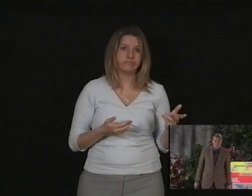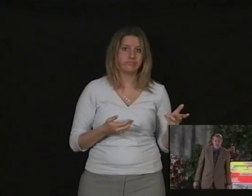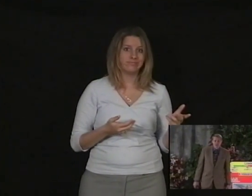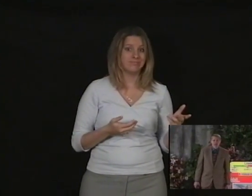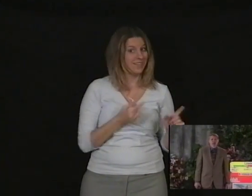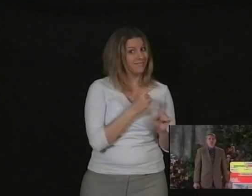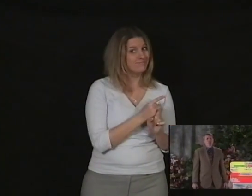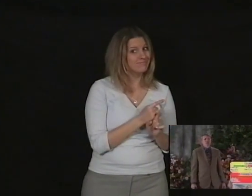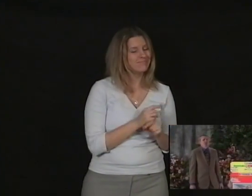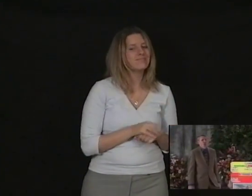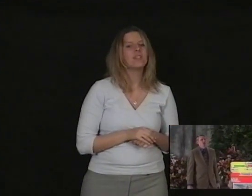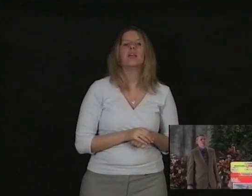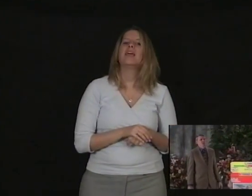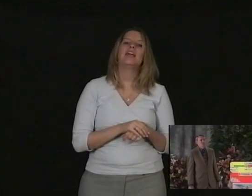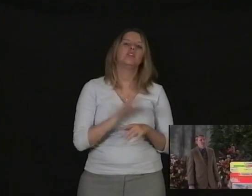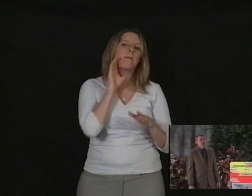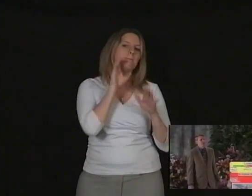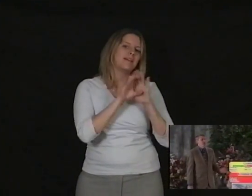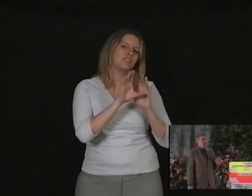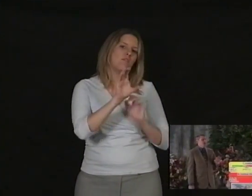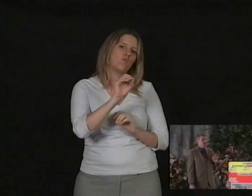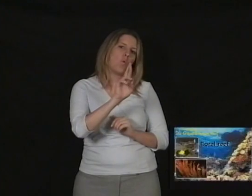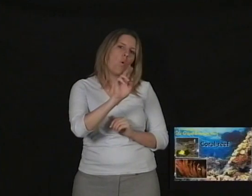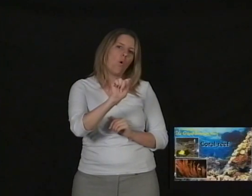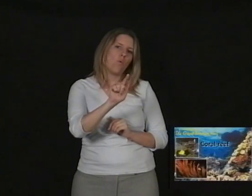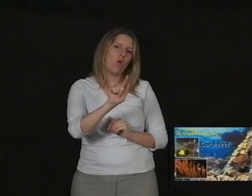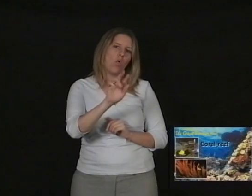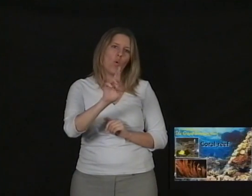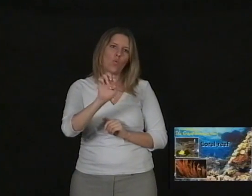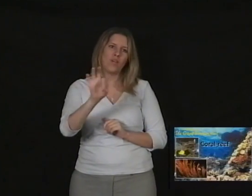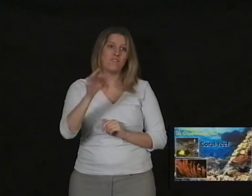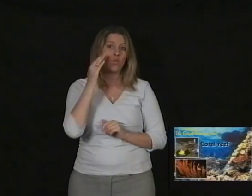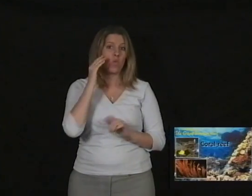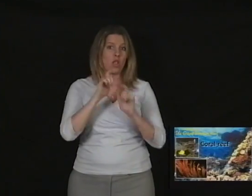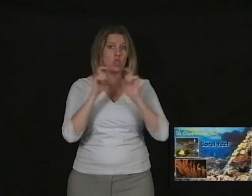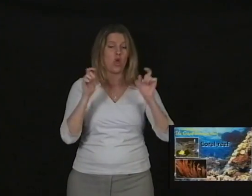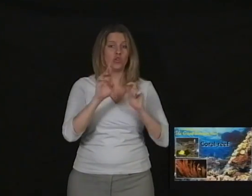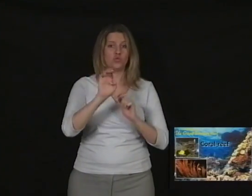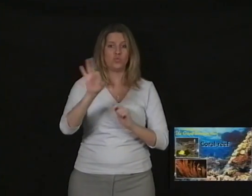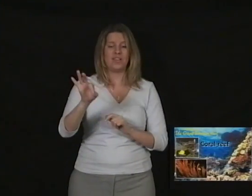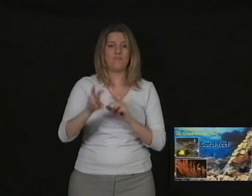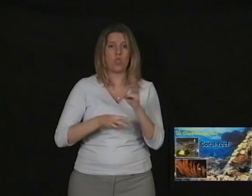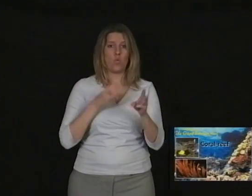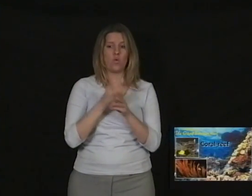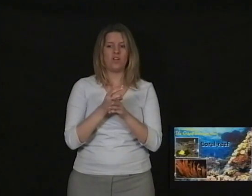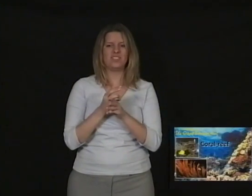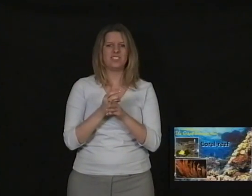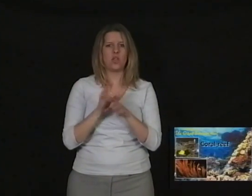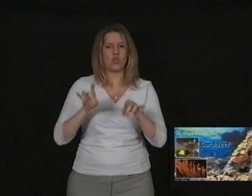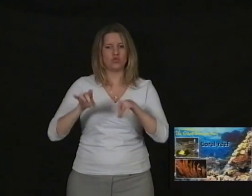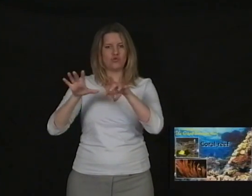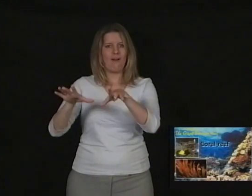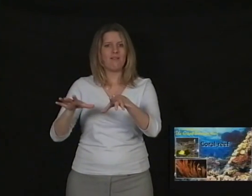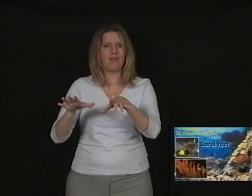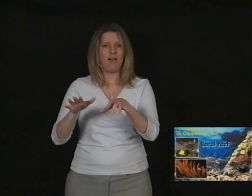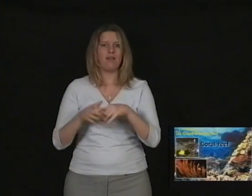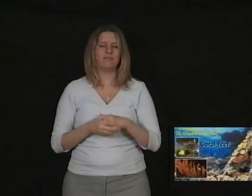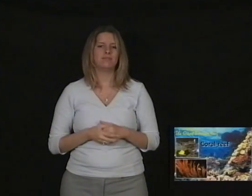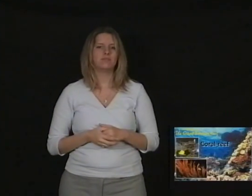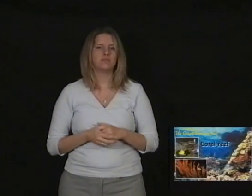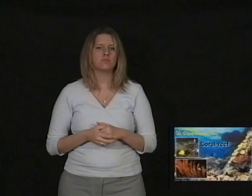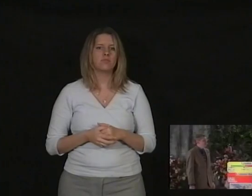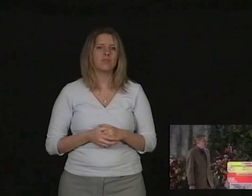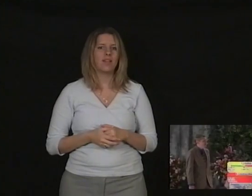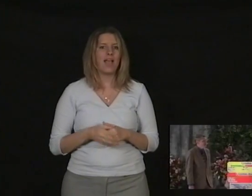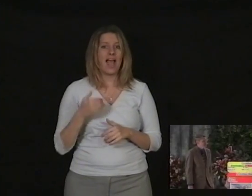Amen, it is. Here's a picture of a coral reef. You know, the largest reef in the world is off the coast of Australia. It's called the Great Barrier Reef.